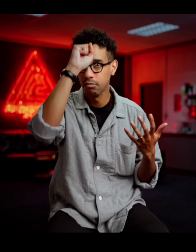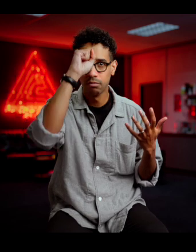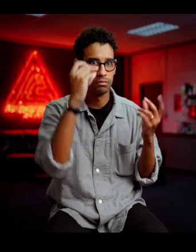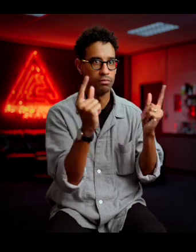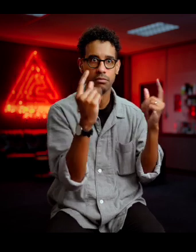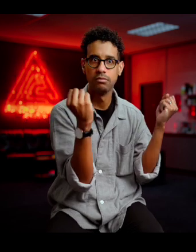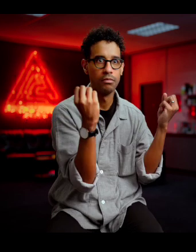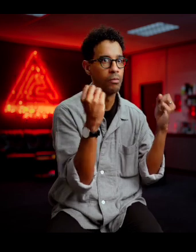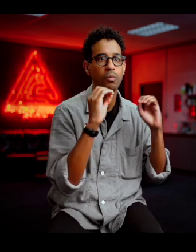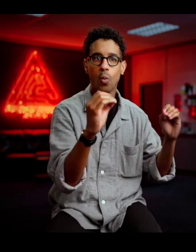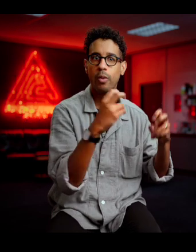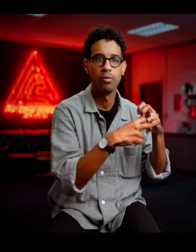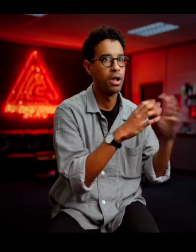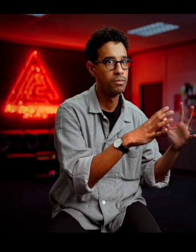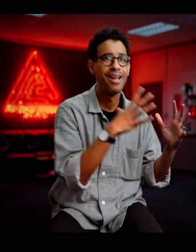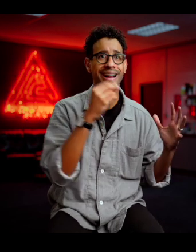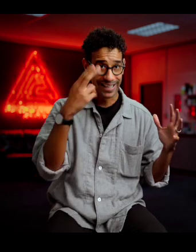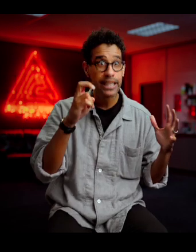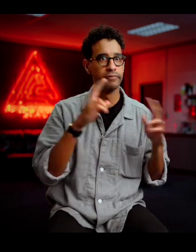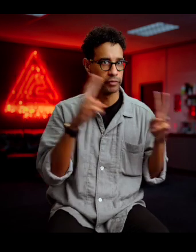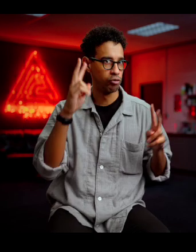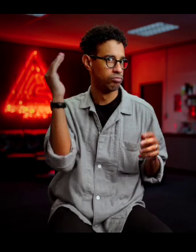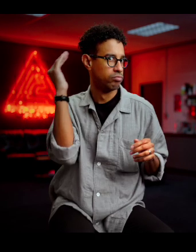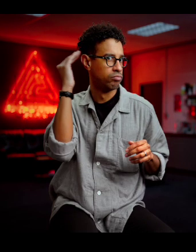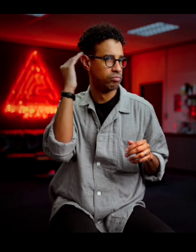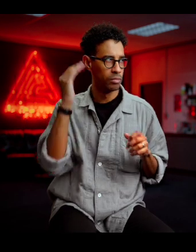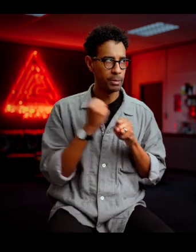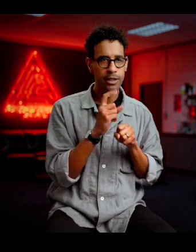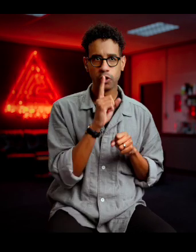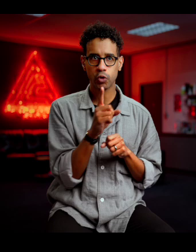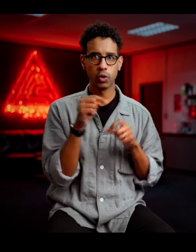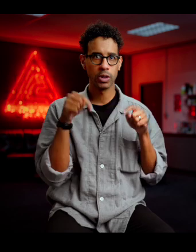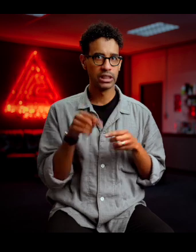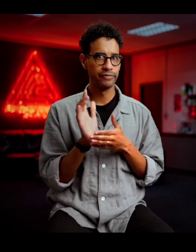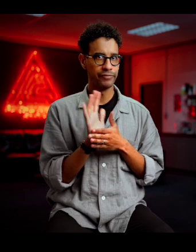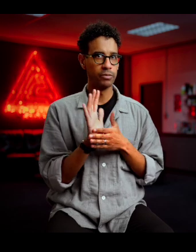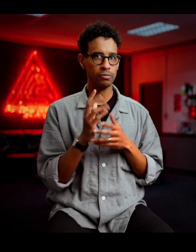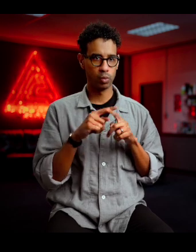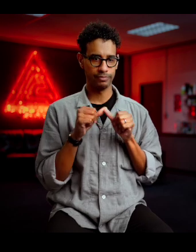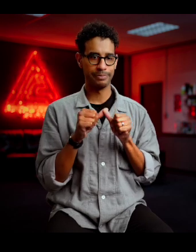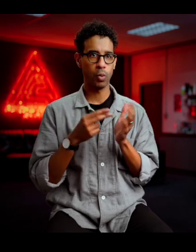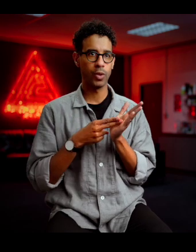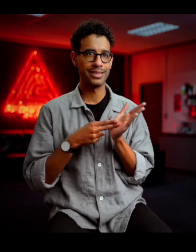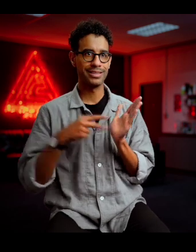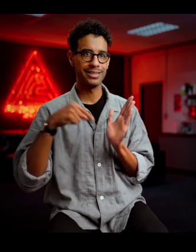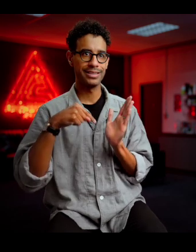He memorized the signs very quickly with no problem, and he's aware of making sure that this